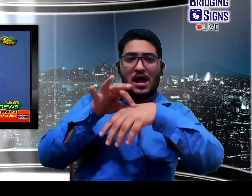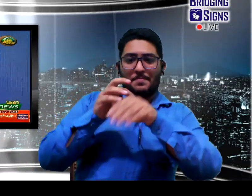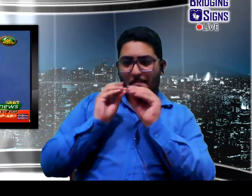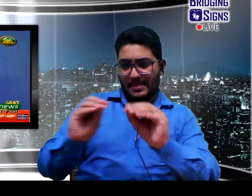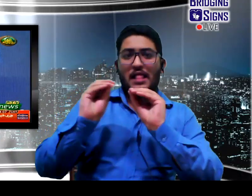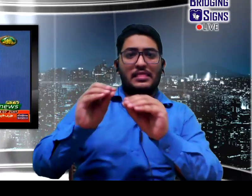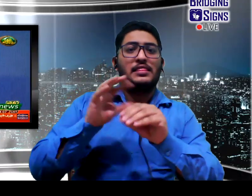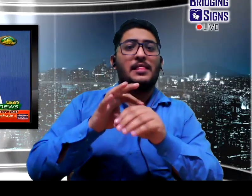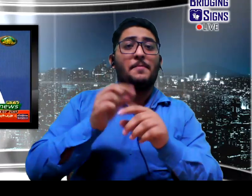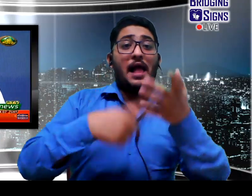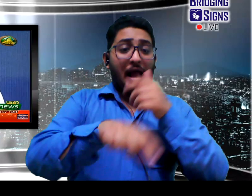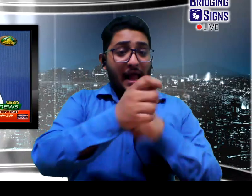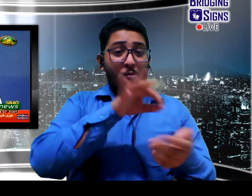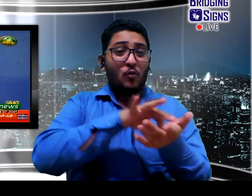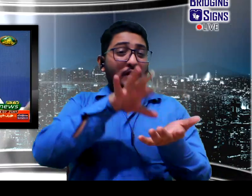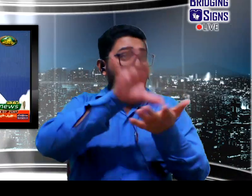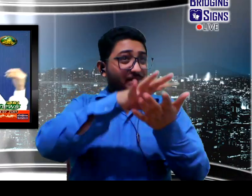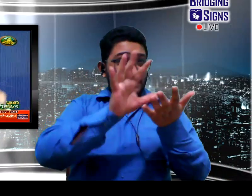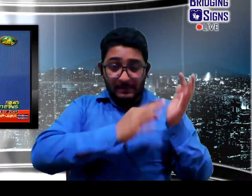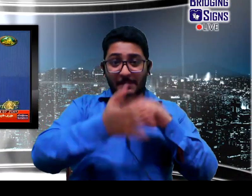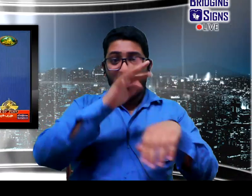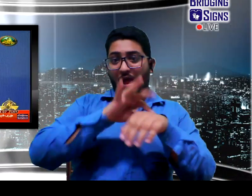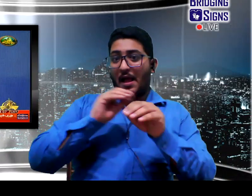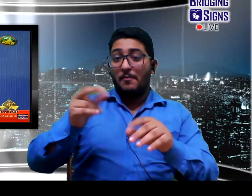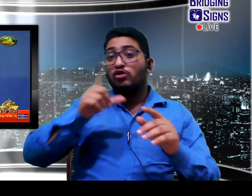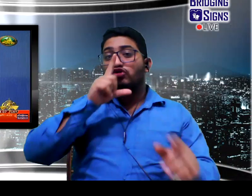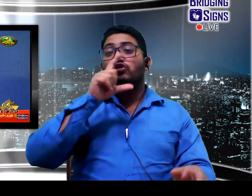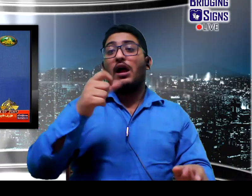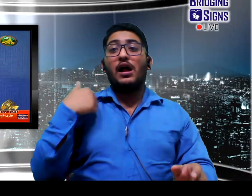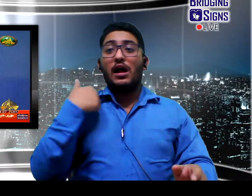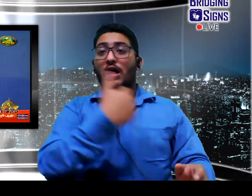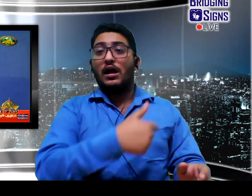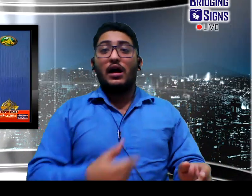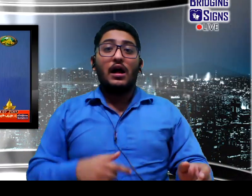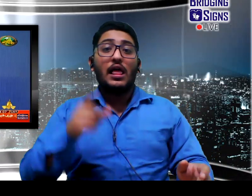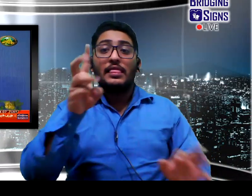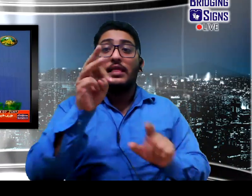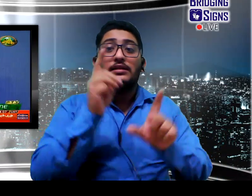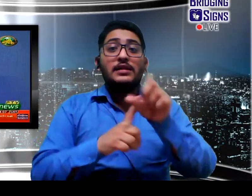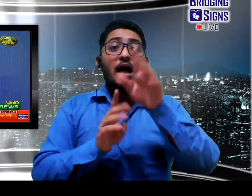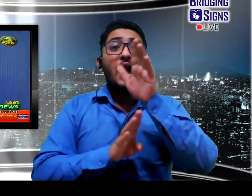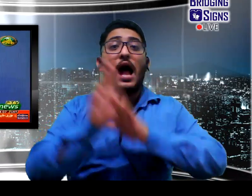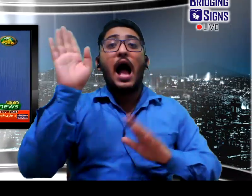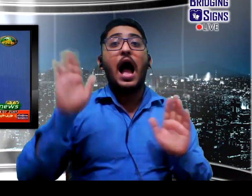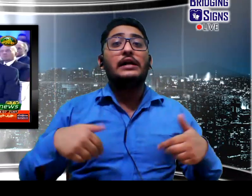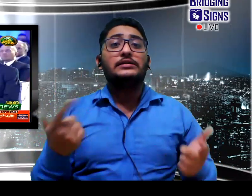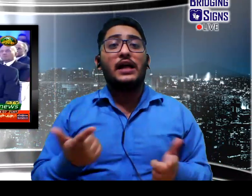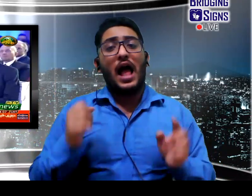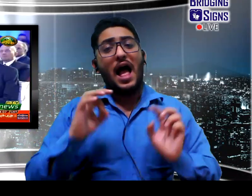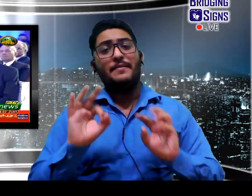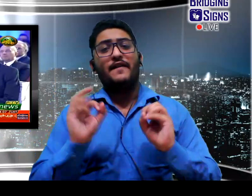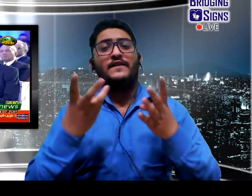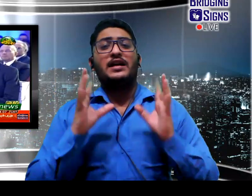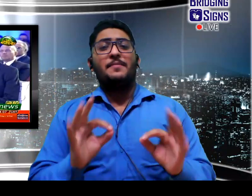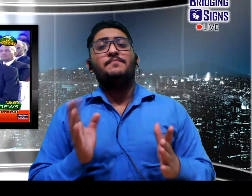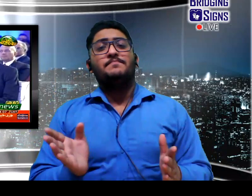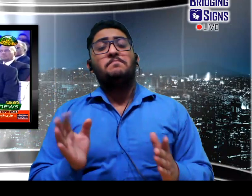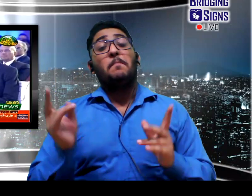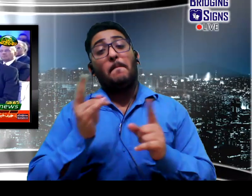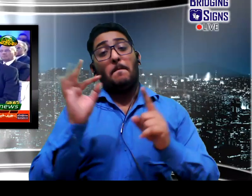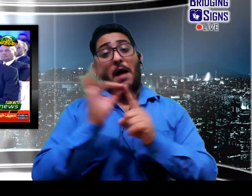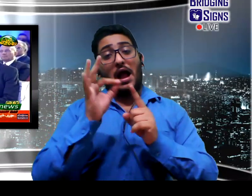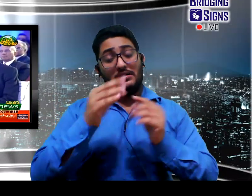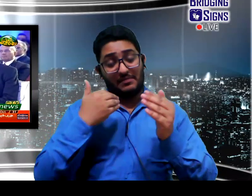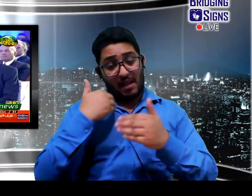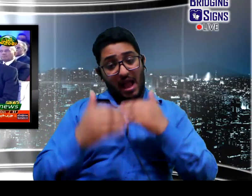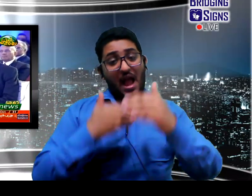beings. That's how we saw China develop in the last 30 years. So this is the model for Pakistan.